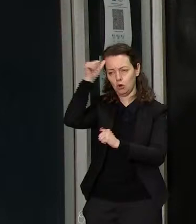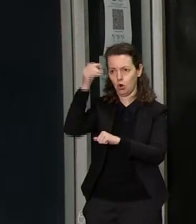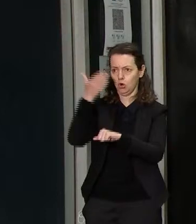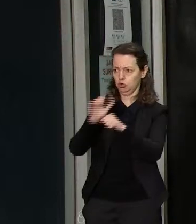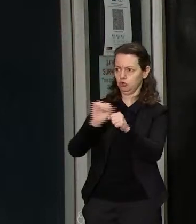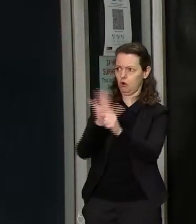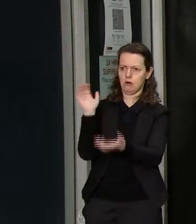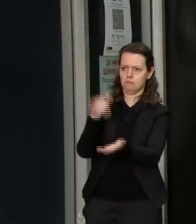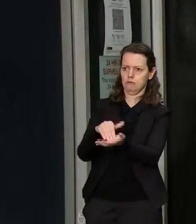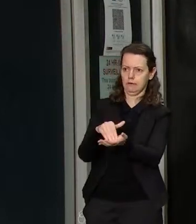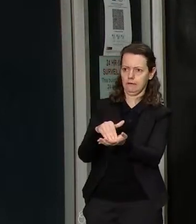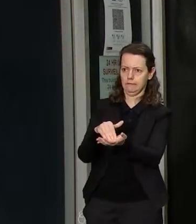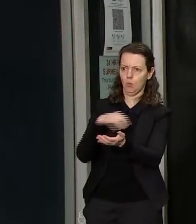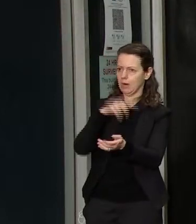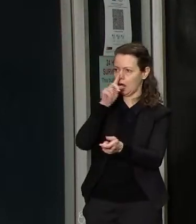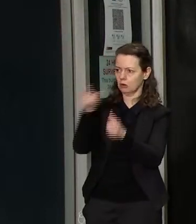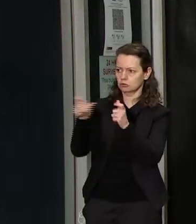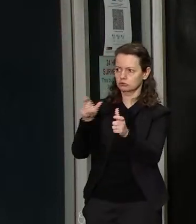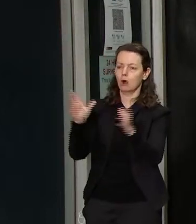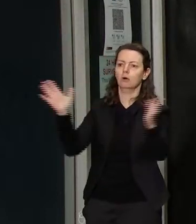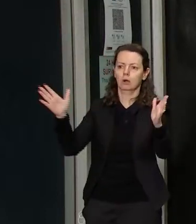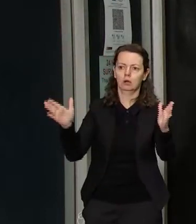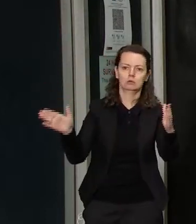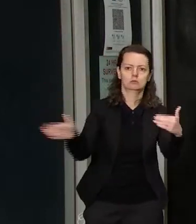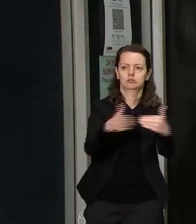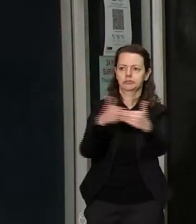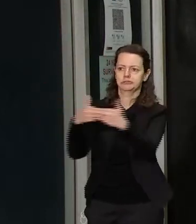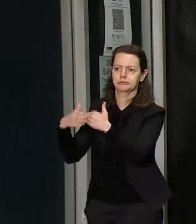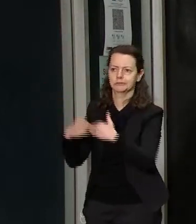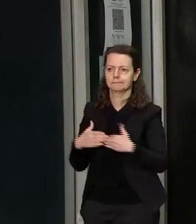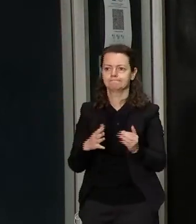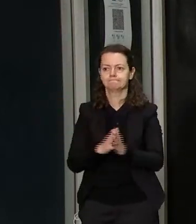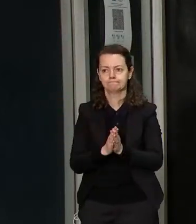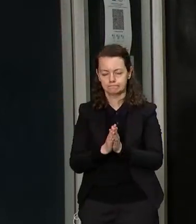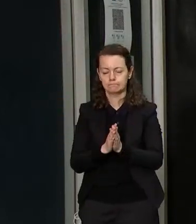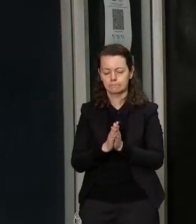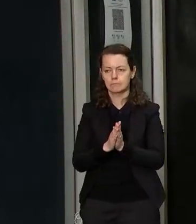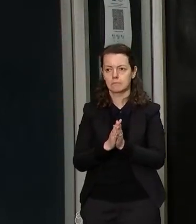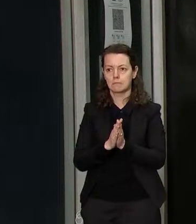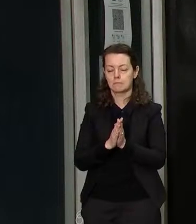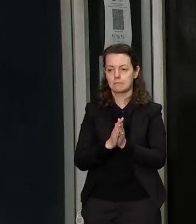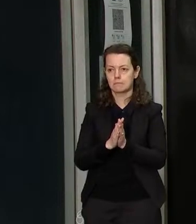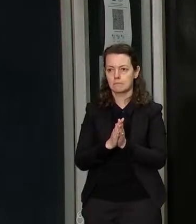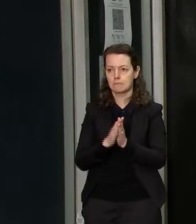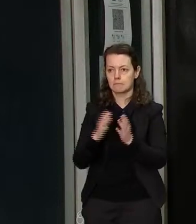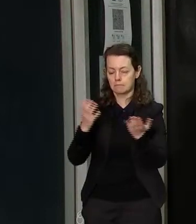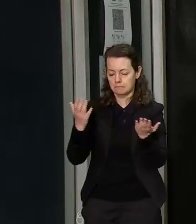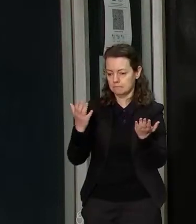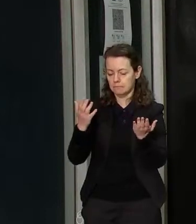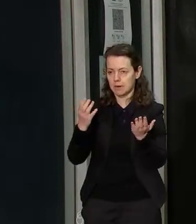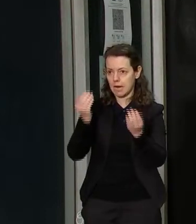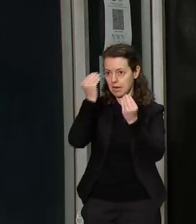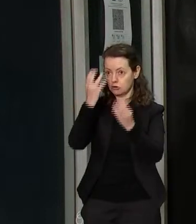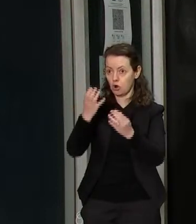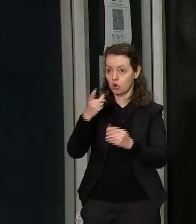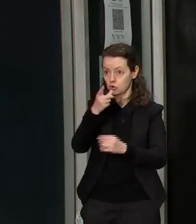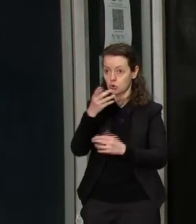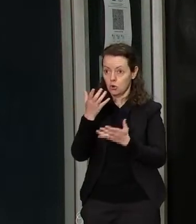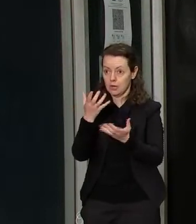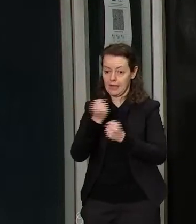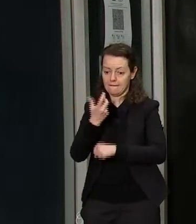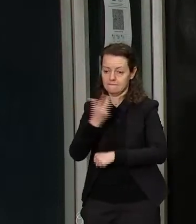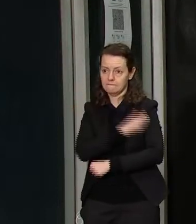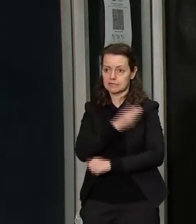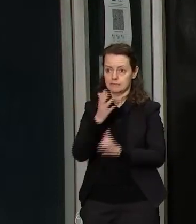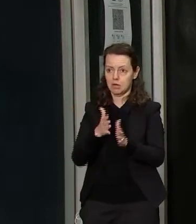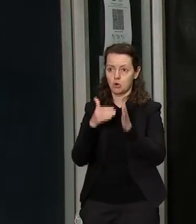still the case that more helps, and the higher the proportion, the better off we